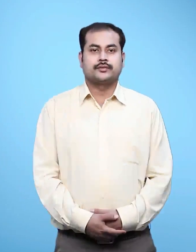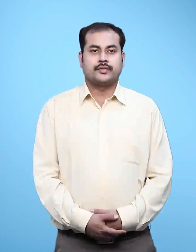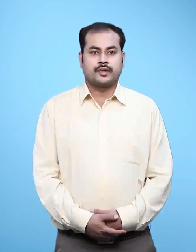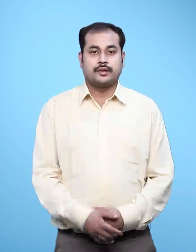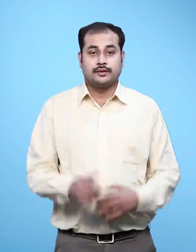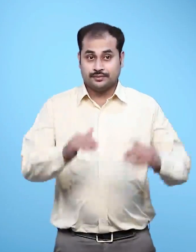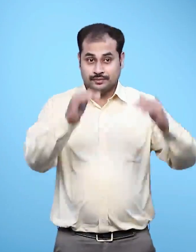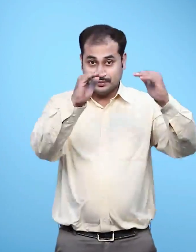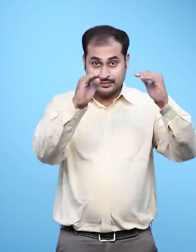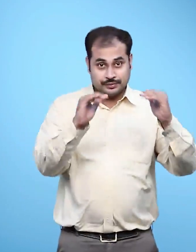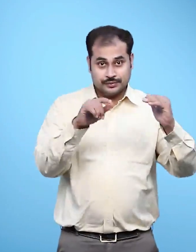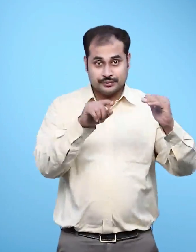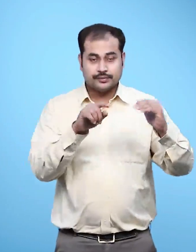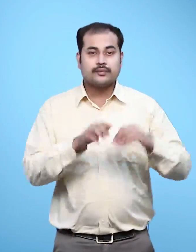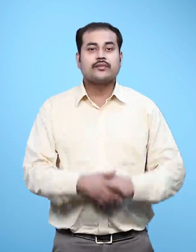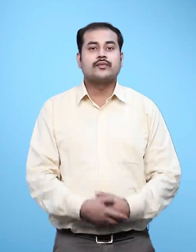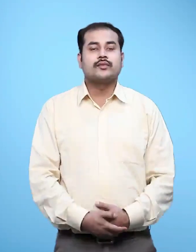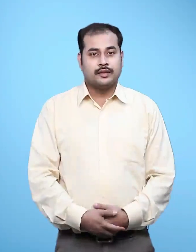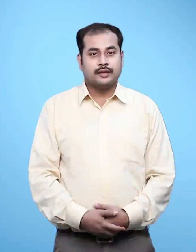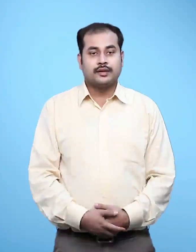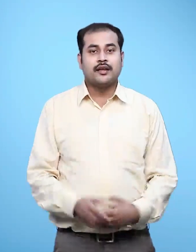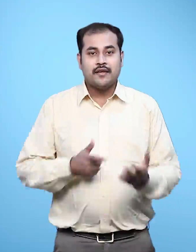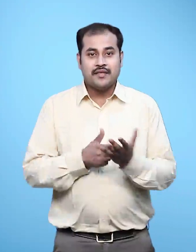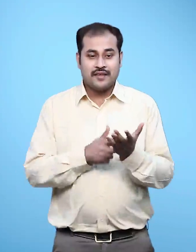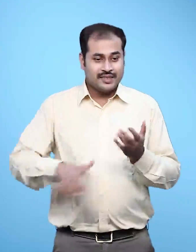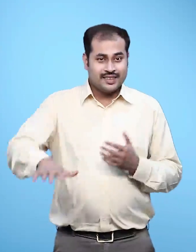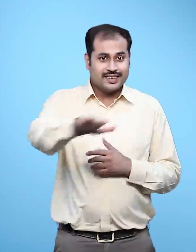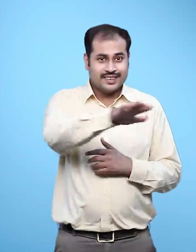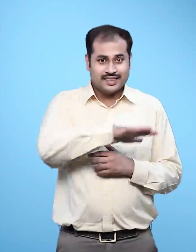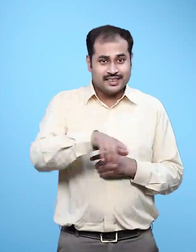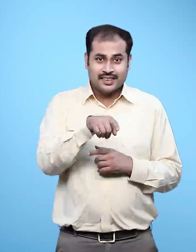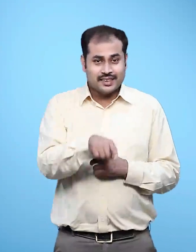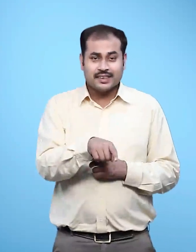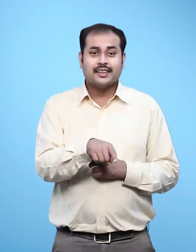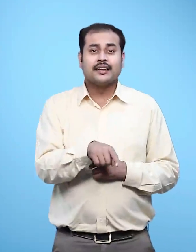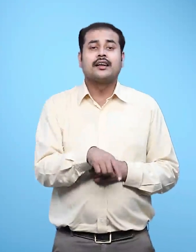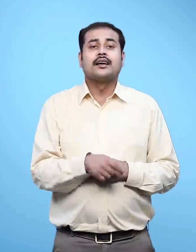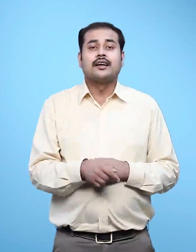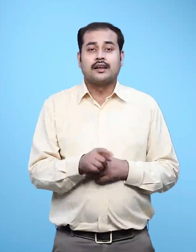Part 2 Lemon drink stall at a village fair.